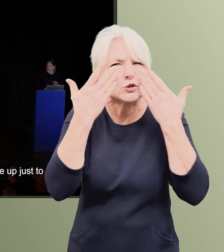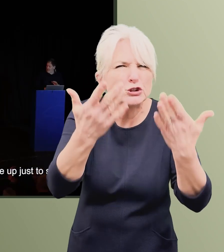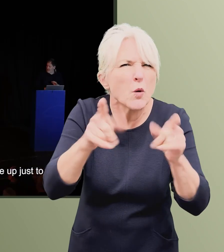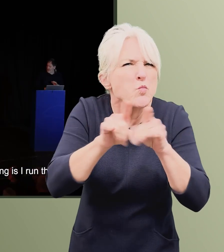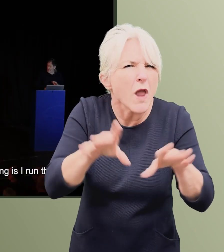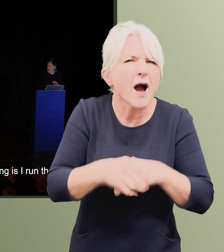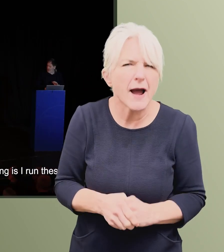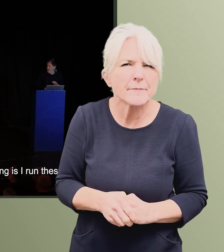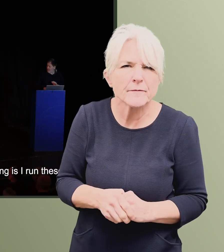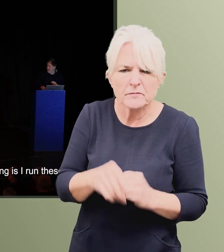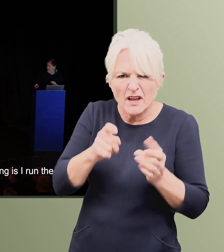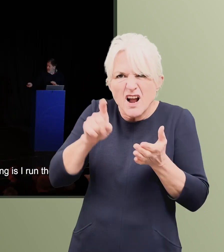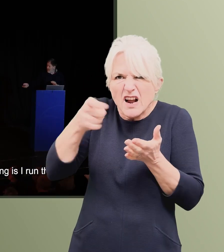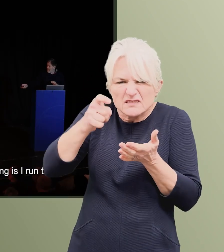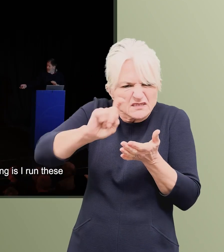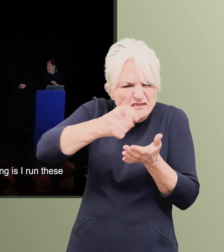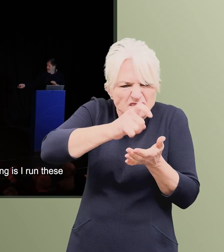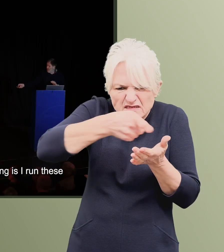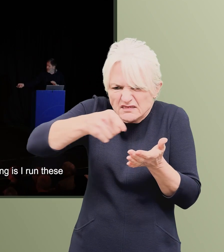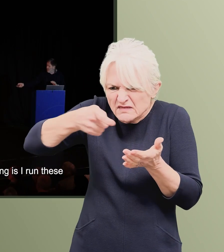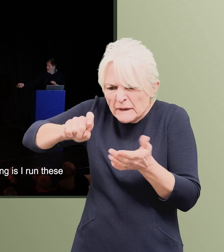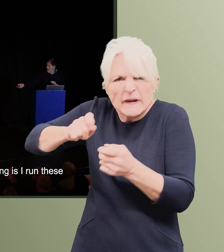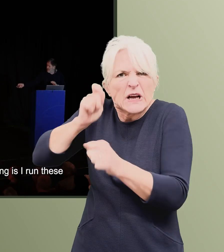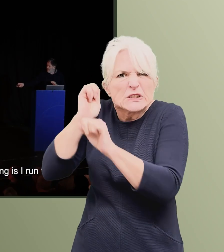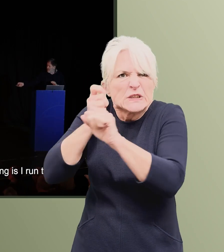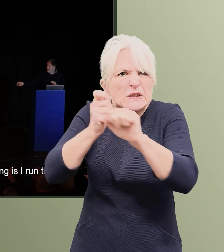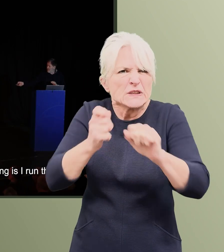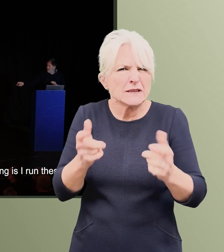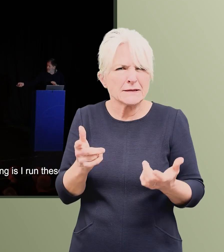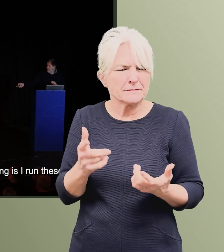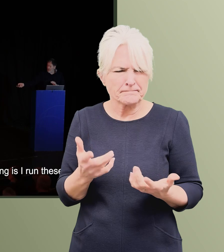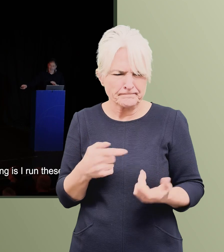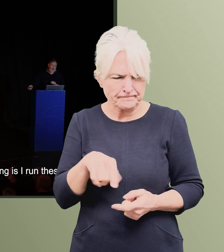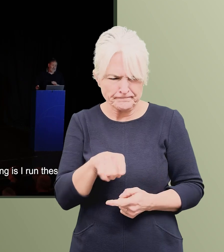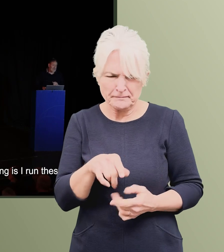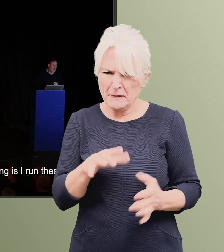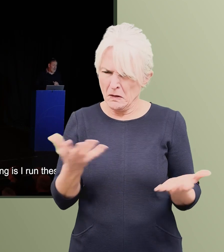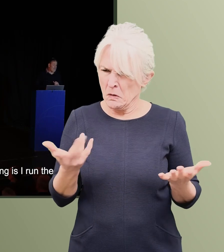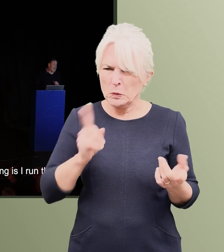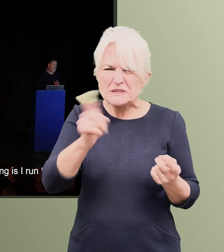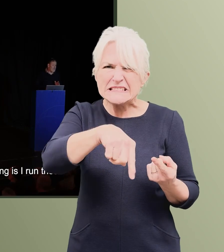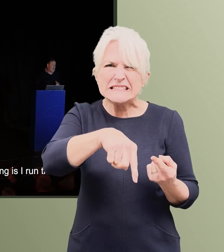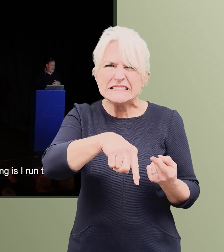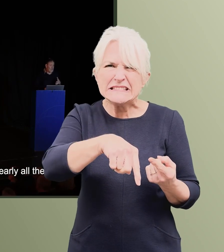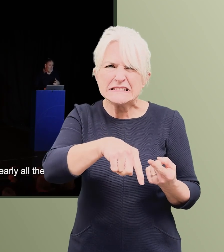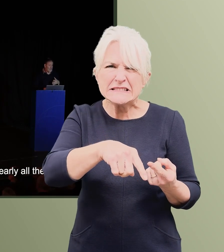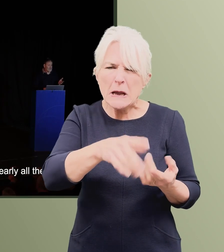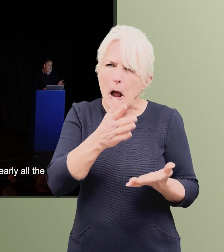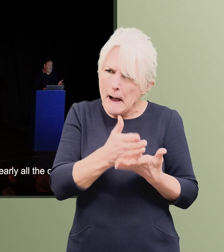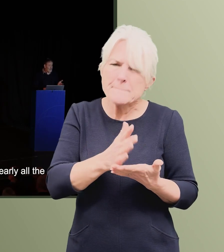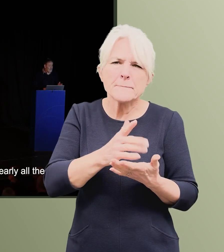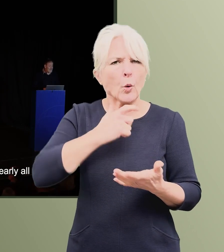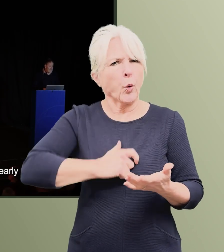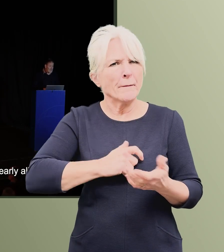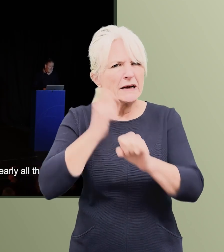relevance of the cut marks. And what is quite interesting is I run these I passed people who